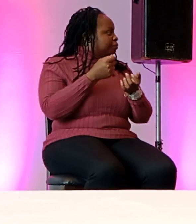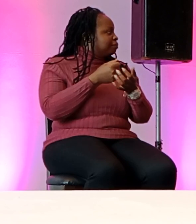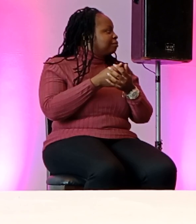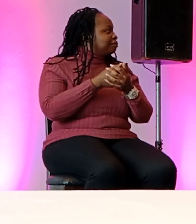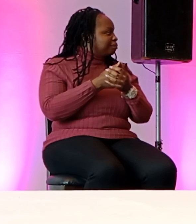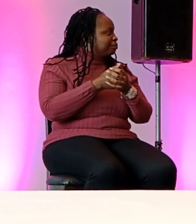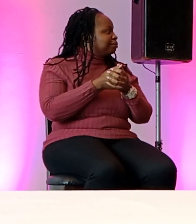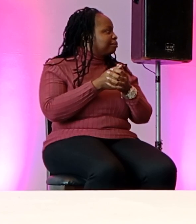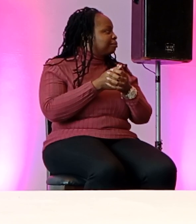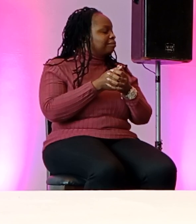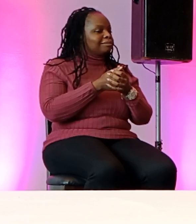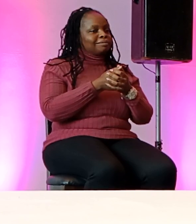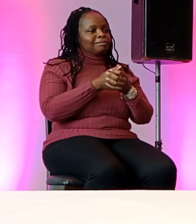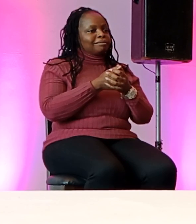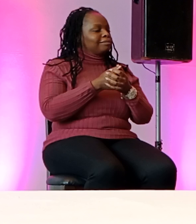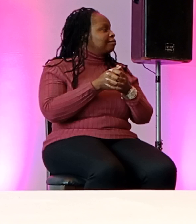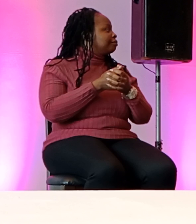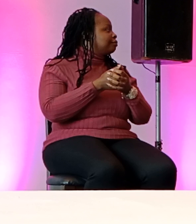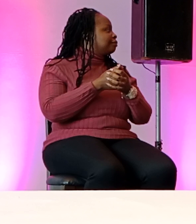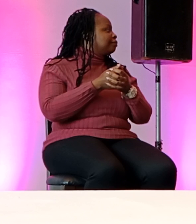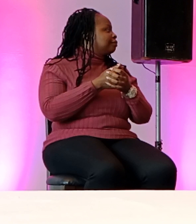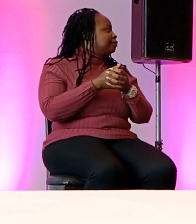thank you. I hope.